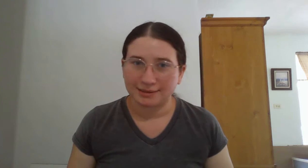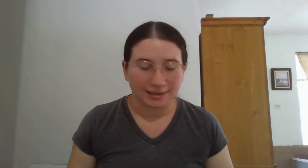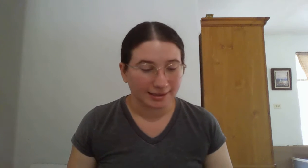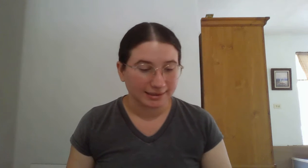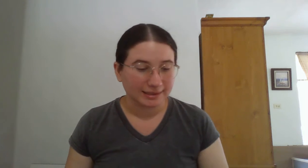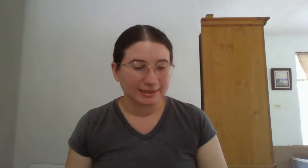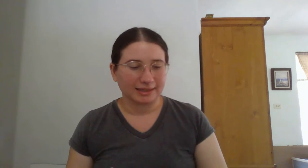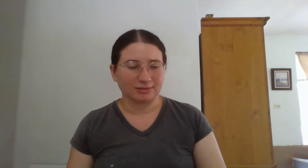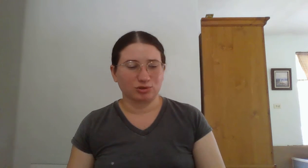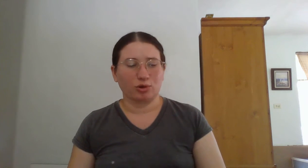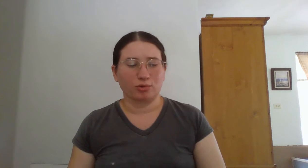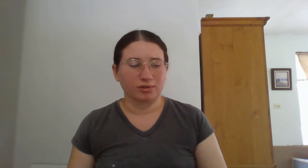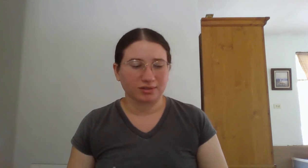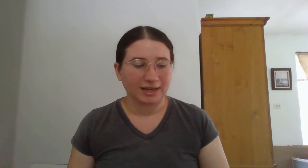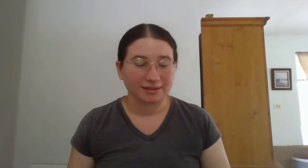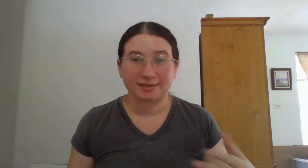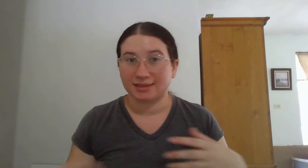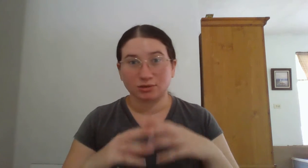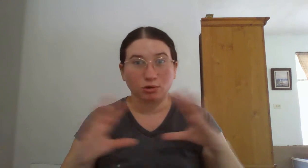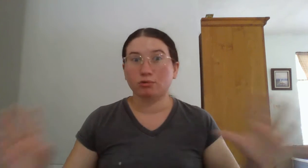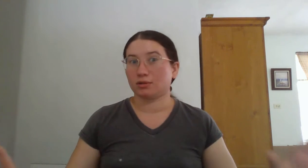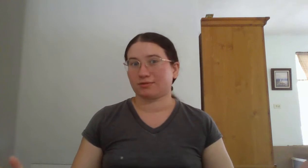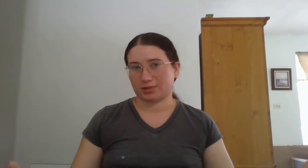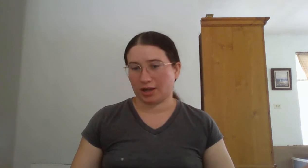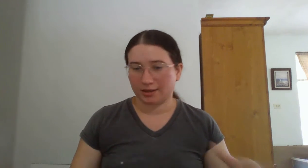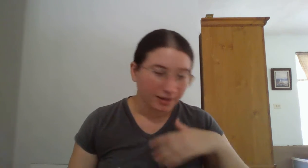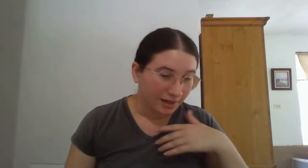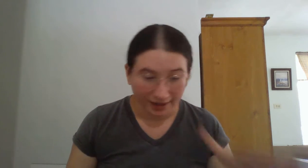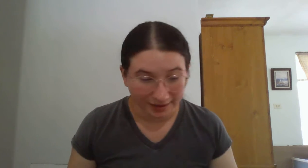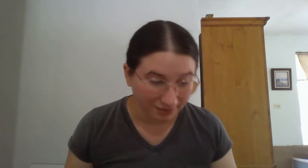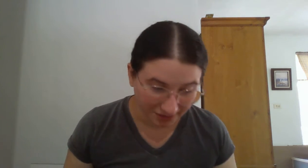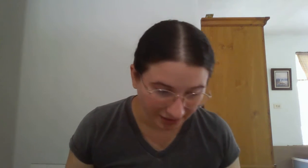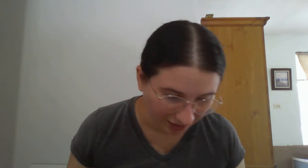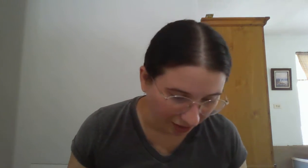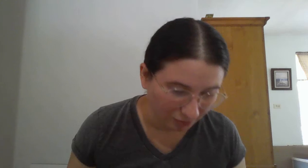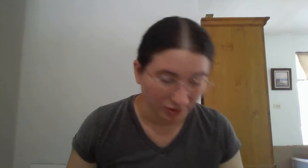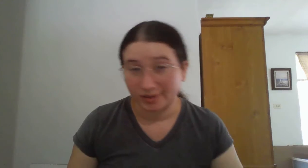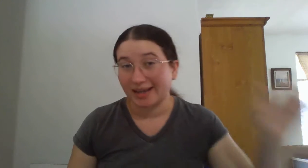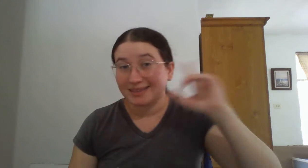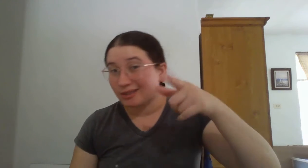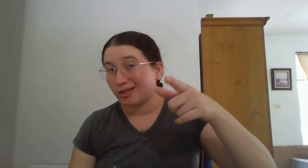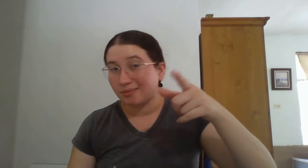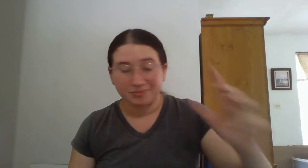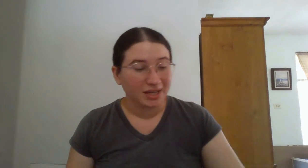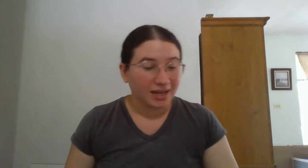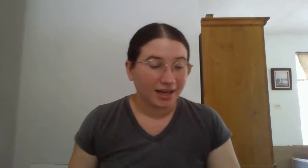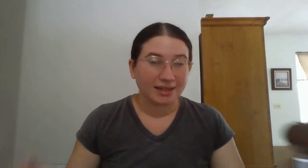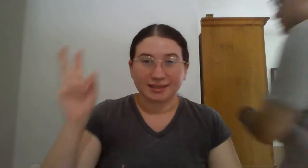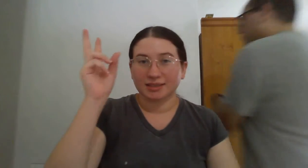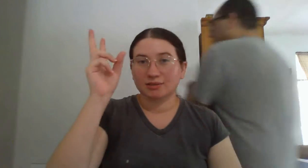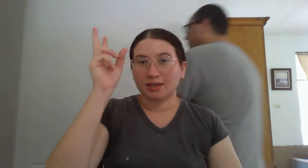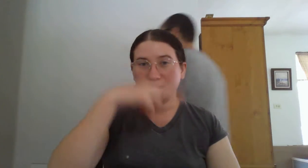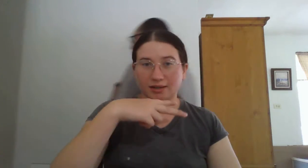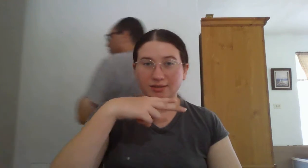lesson 19 and I saw the word careless and I totally forgot how to even sign that word. So I had to look it up, and that's how you sign